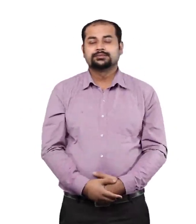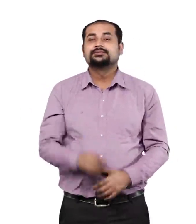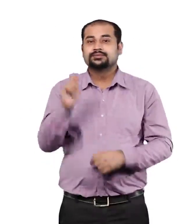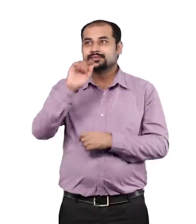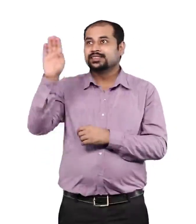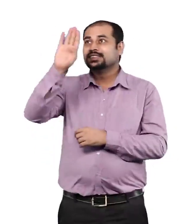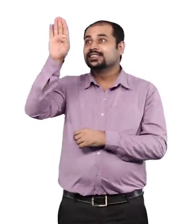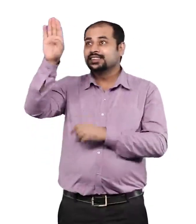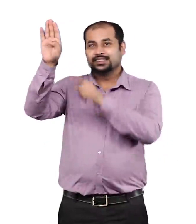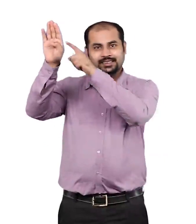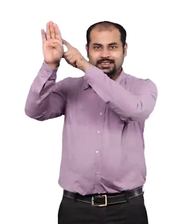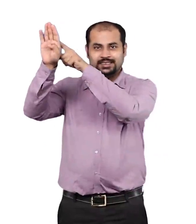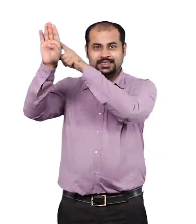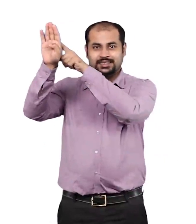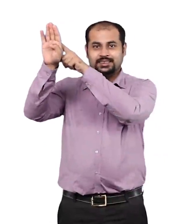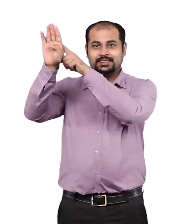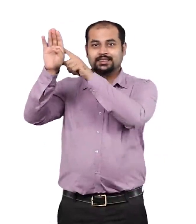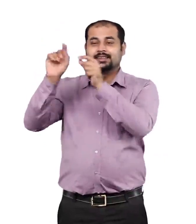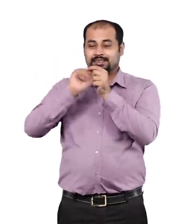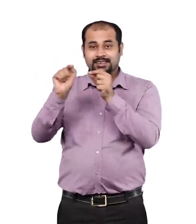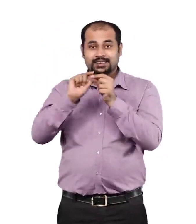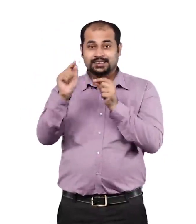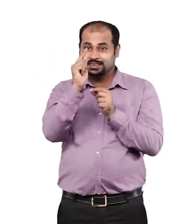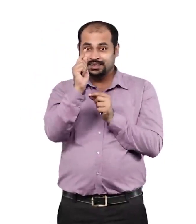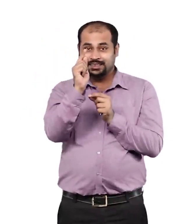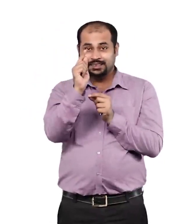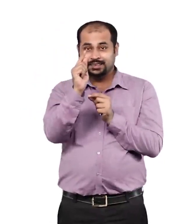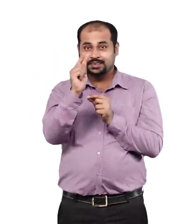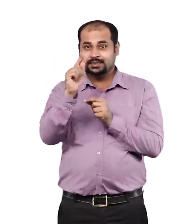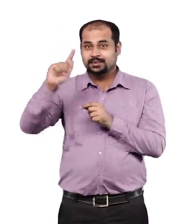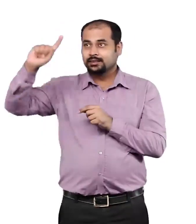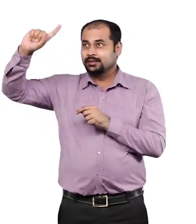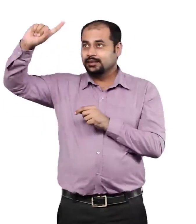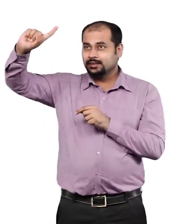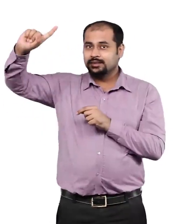Draw a cloud 3 matchsticks away from the kite.